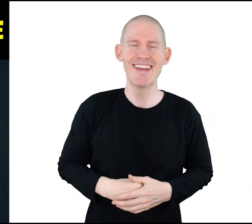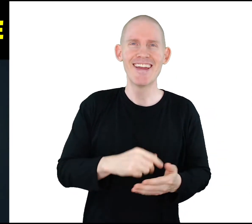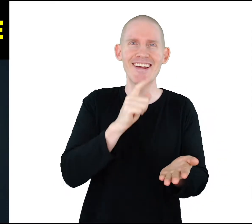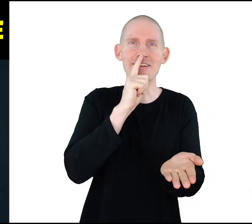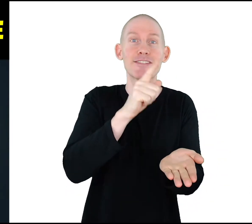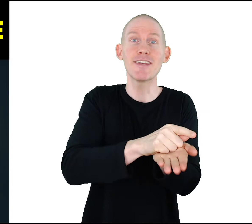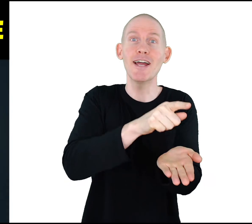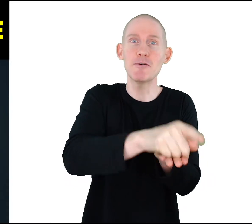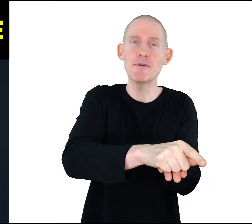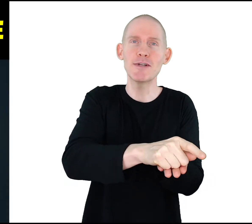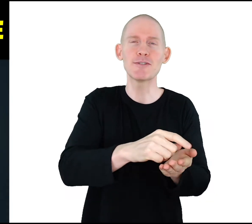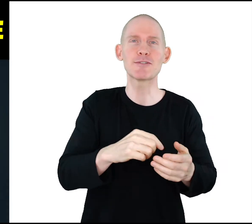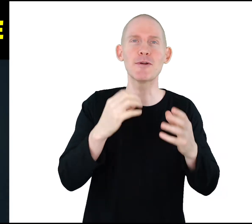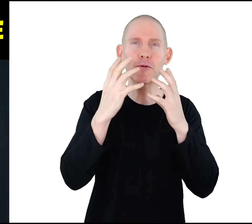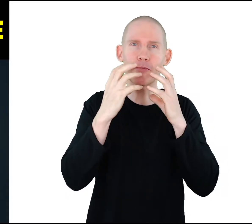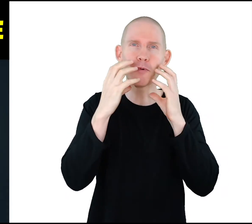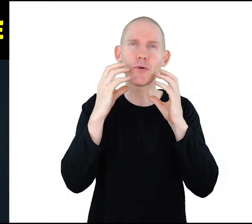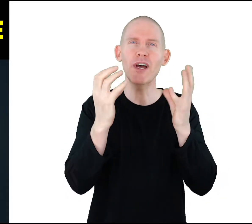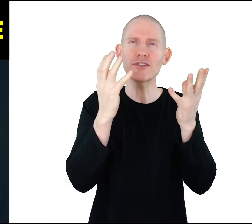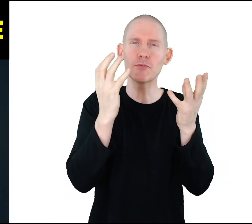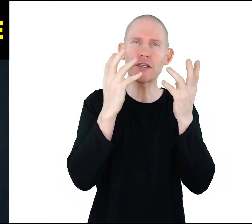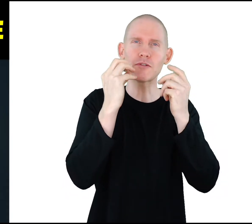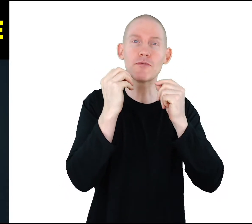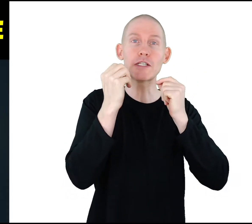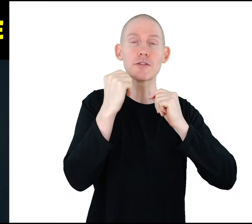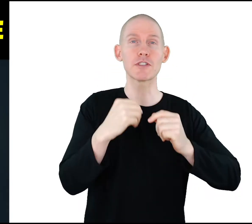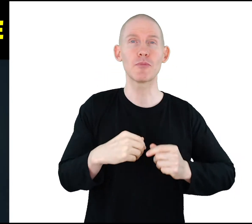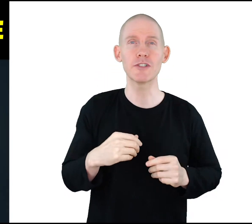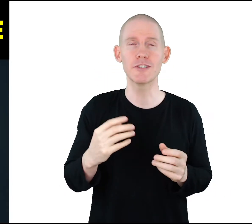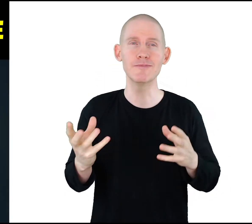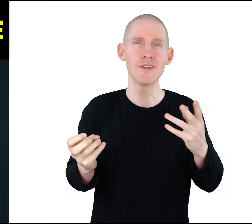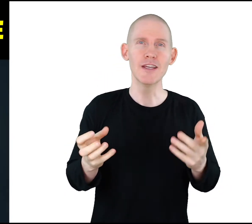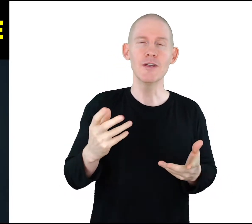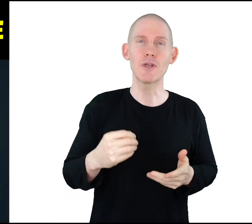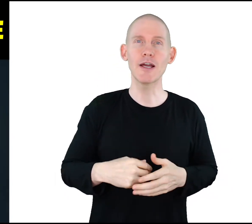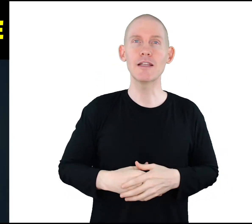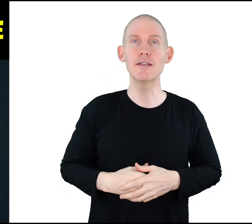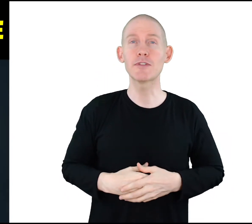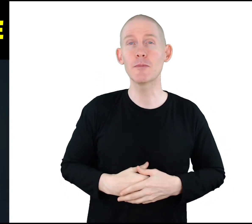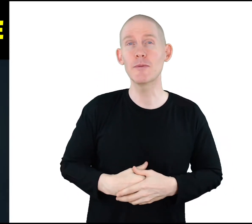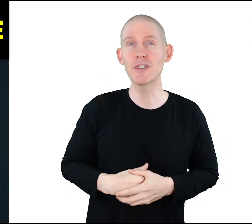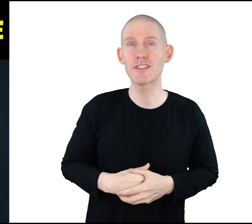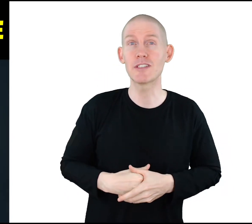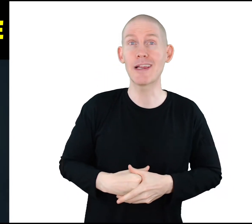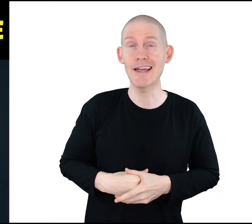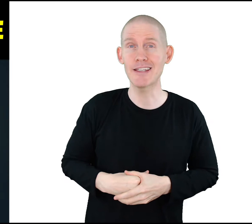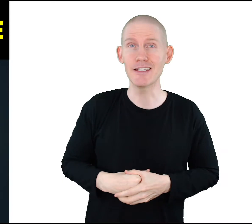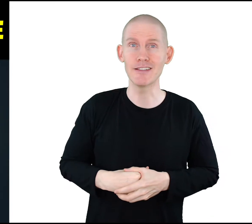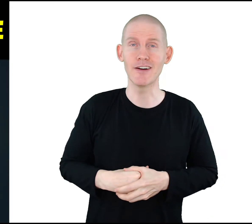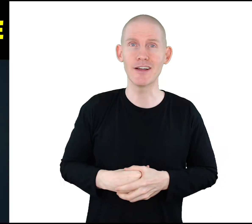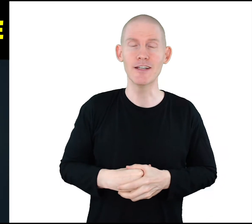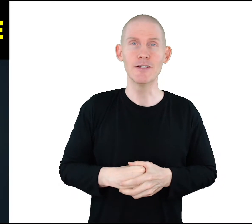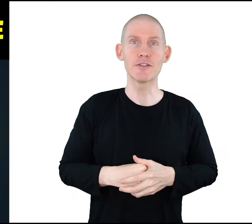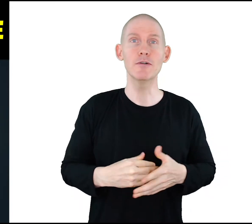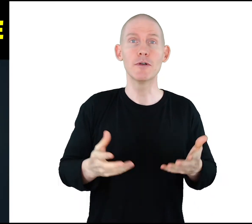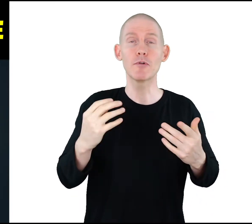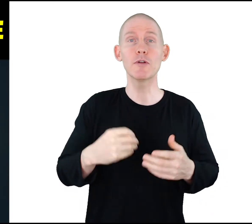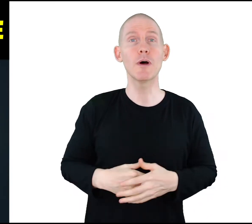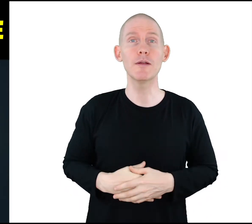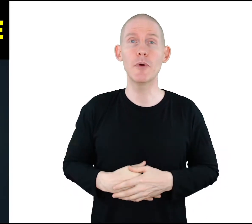Now the sign will be understood, but without some extra facial expression, we kind of leave some of the message lacking, all right? So if you really want to embellish,